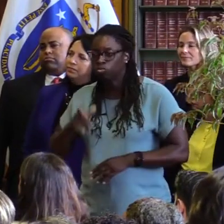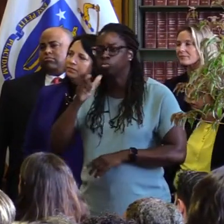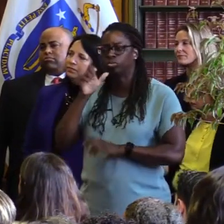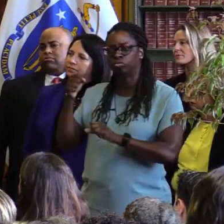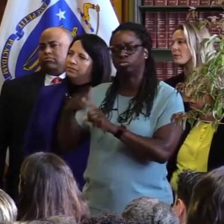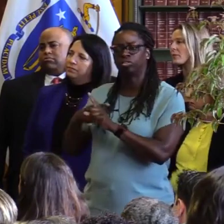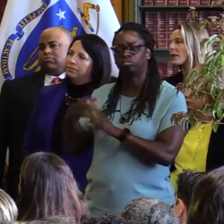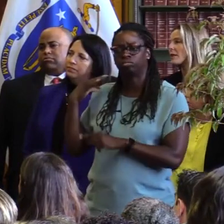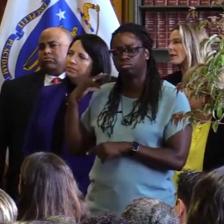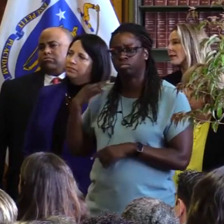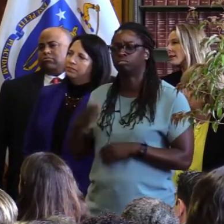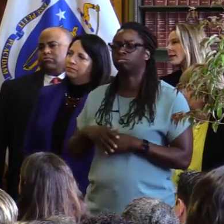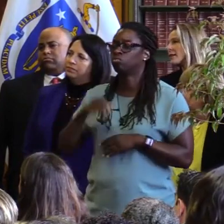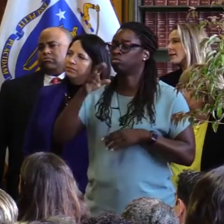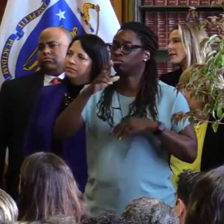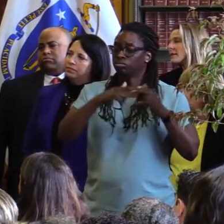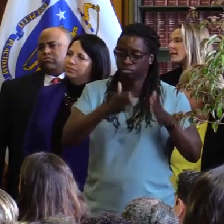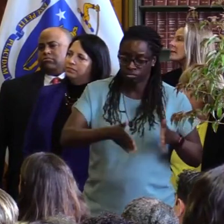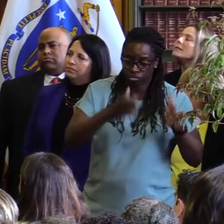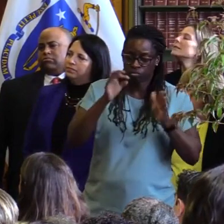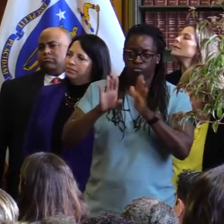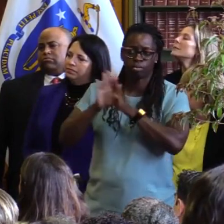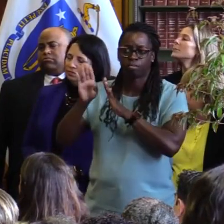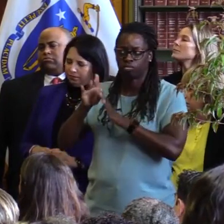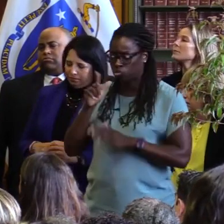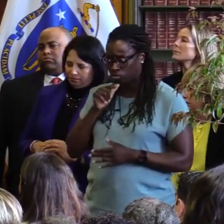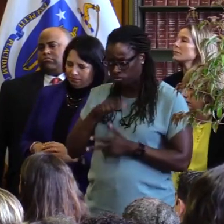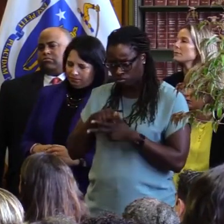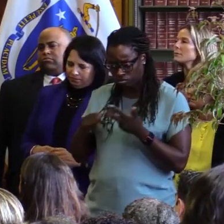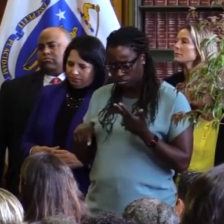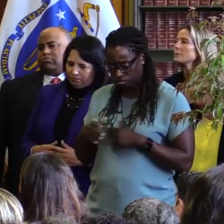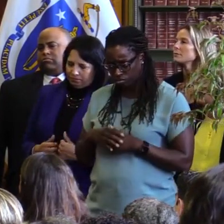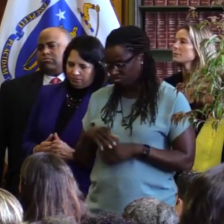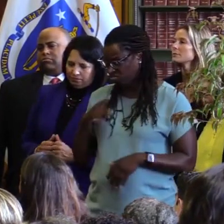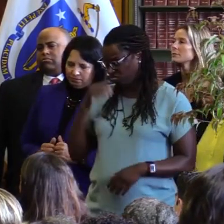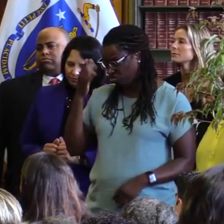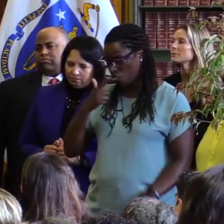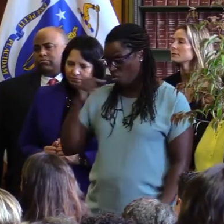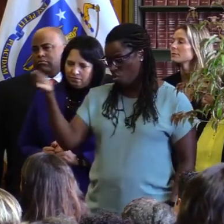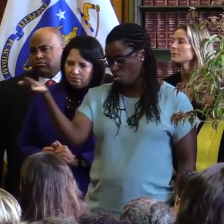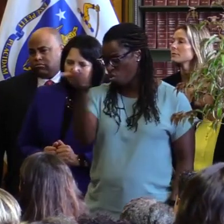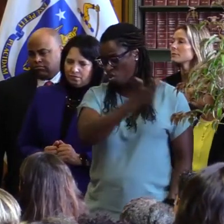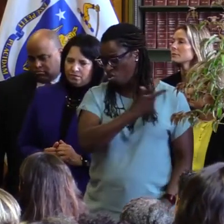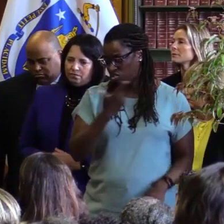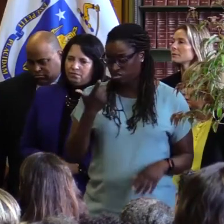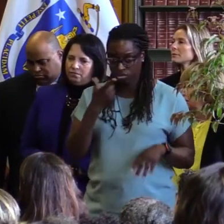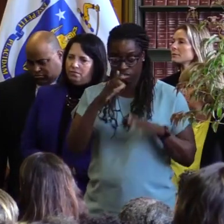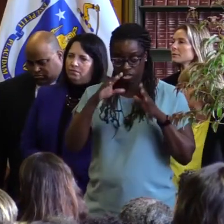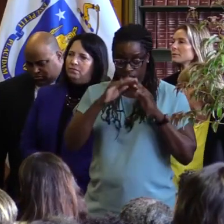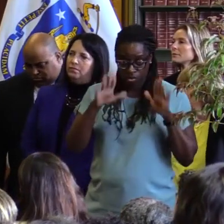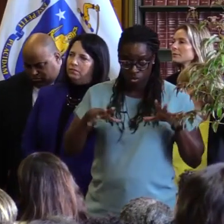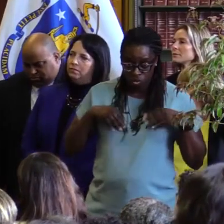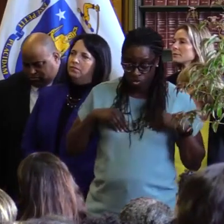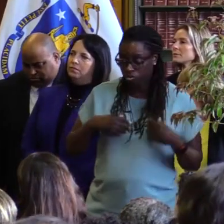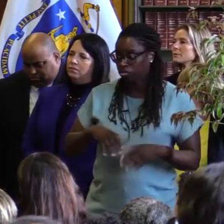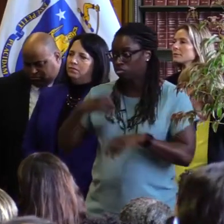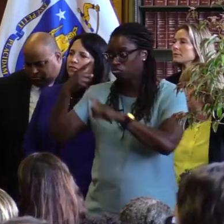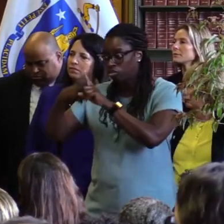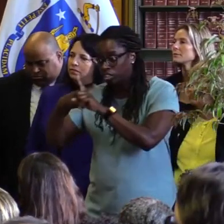and that's sort of what is exciting about this. We're prepared to focus in the first instance on affordable